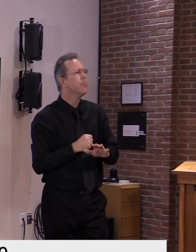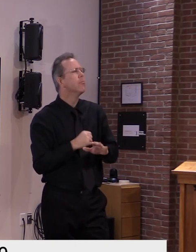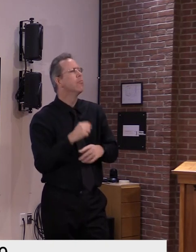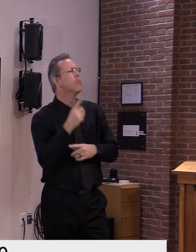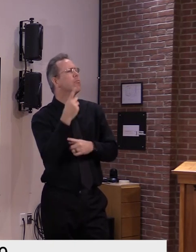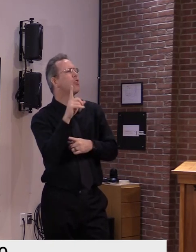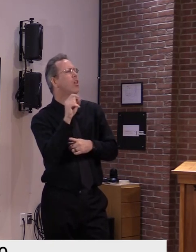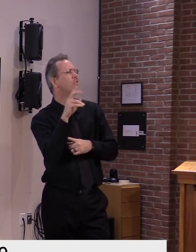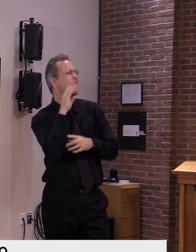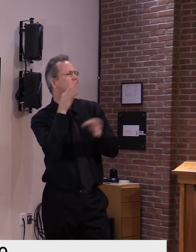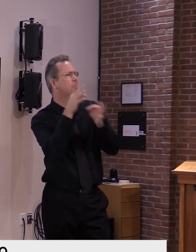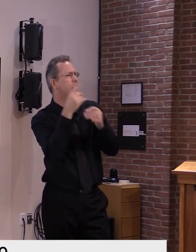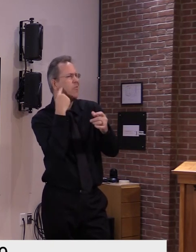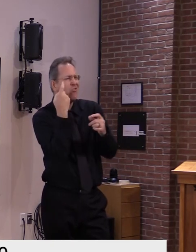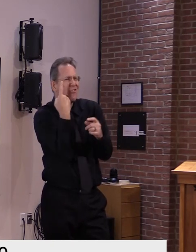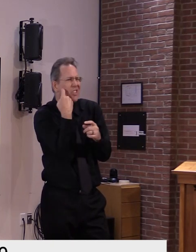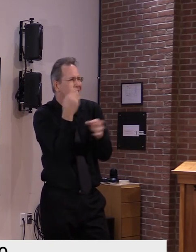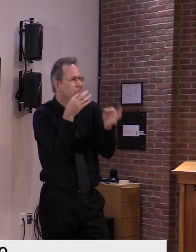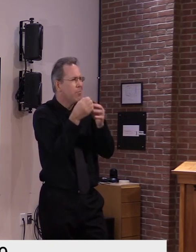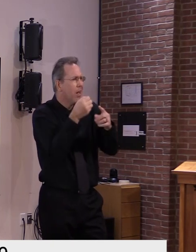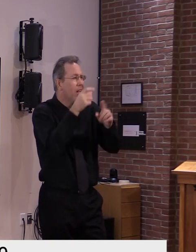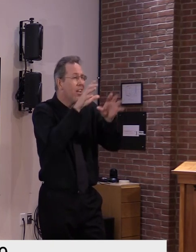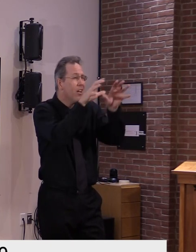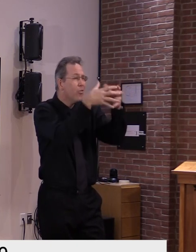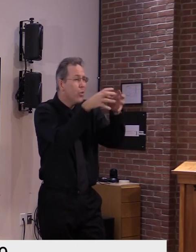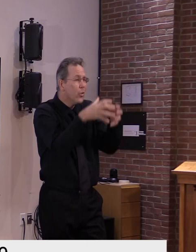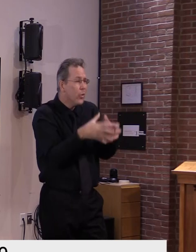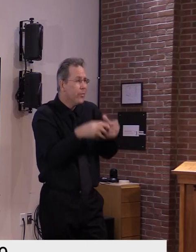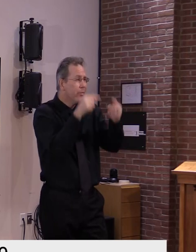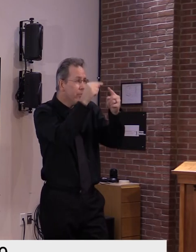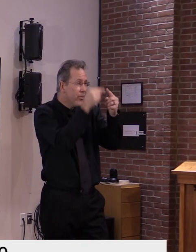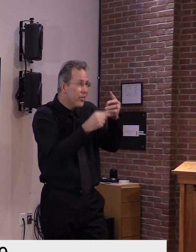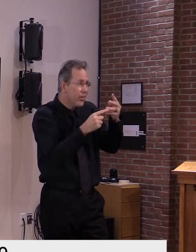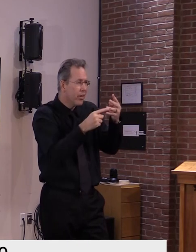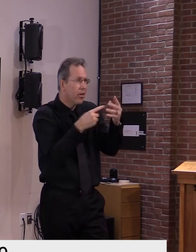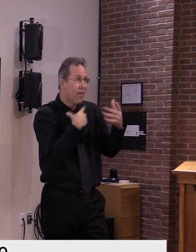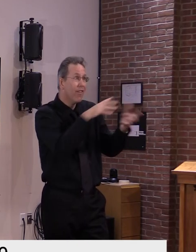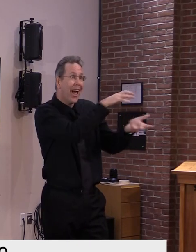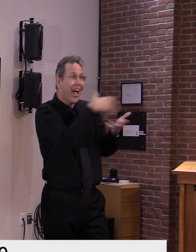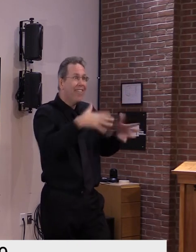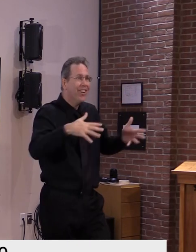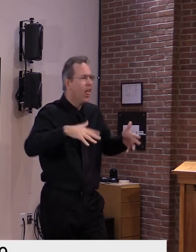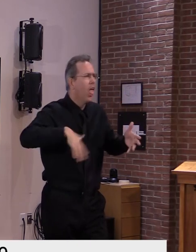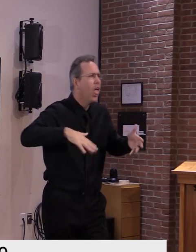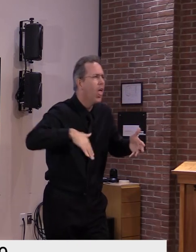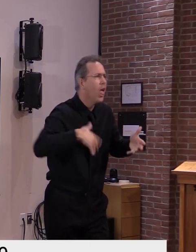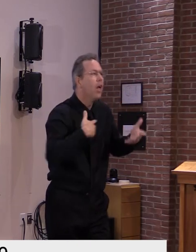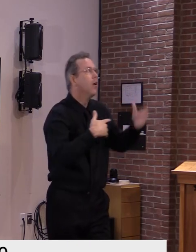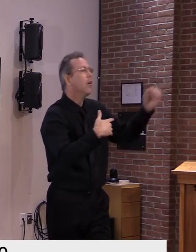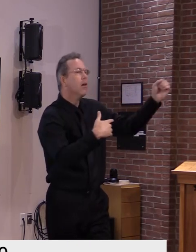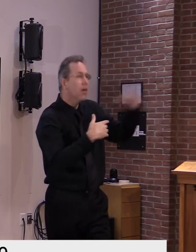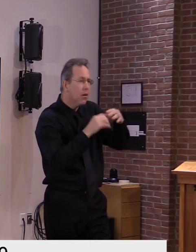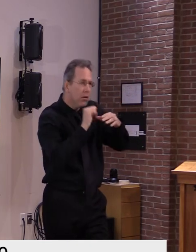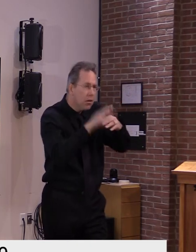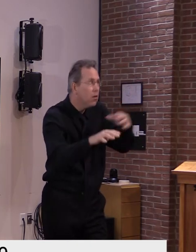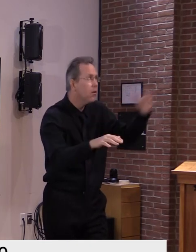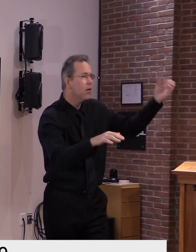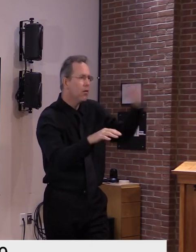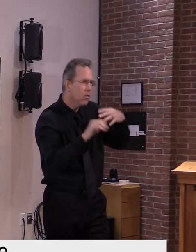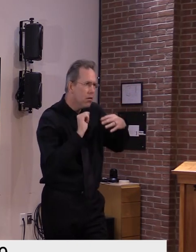week, but we're do whatever we can to continue the process. Dr. Levine?